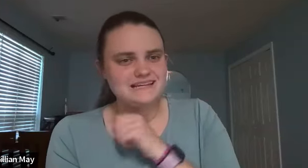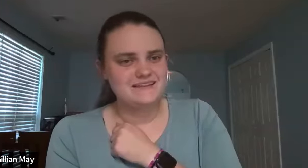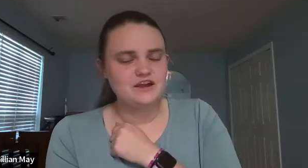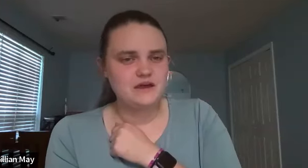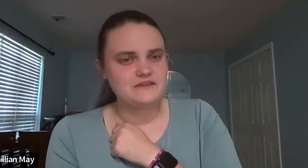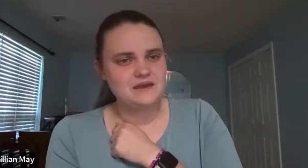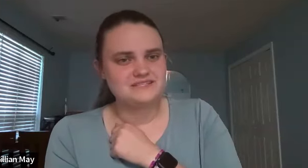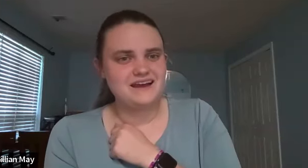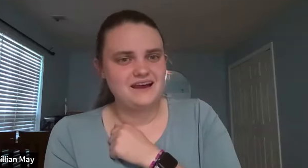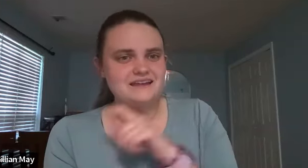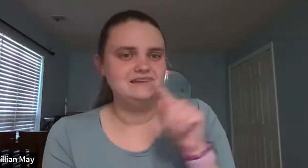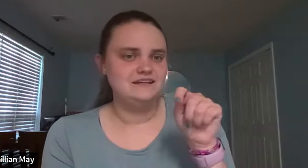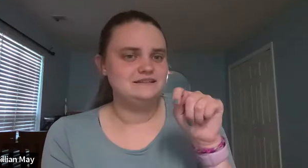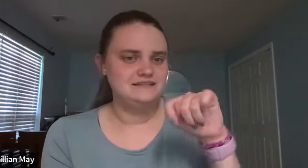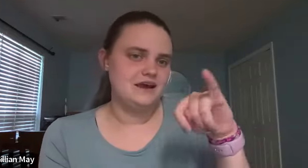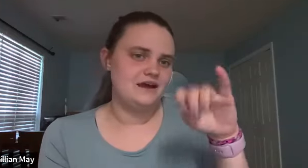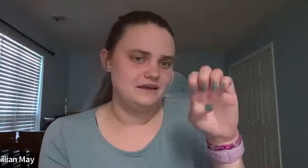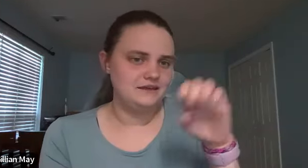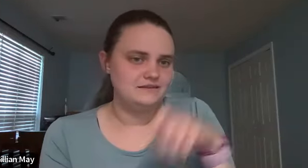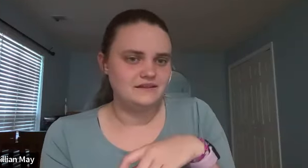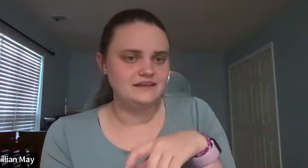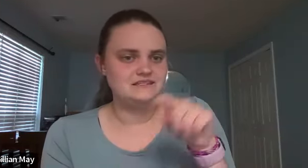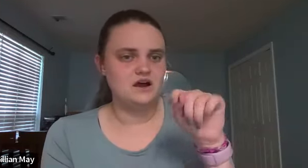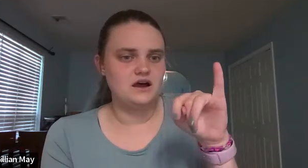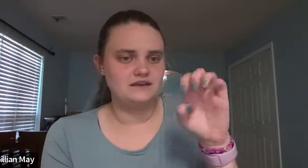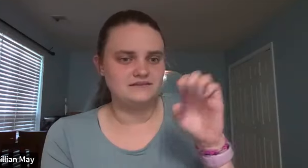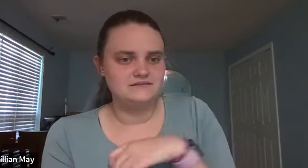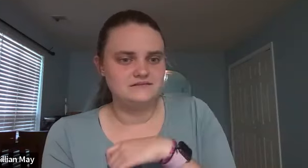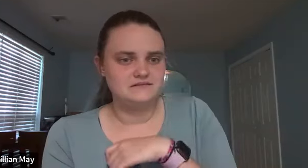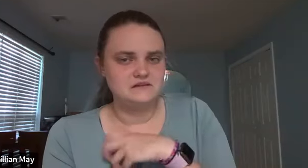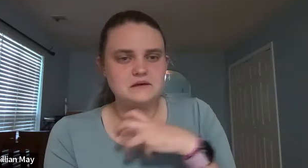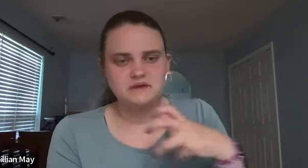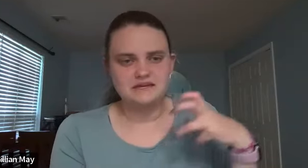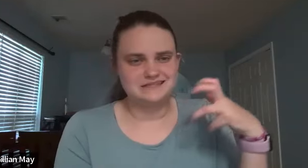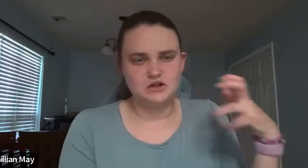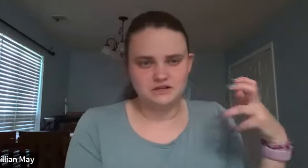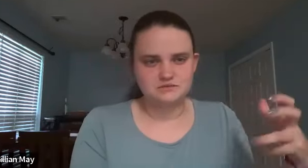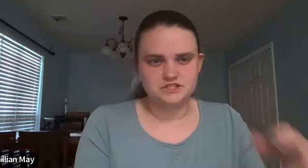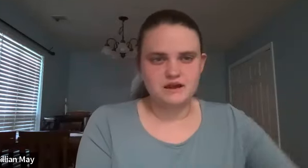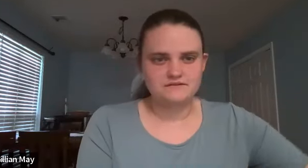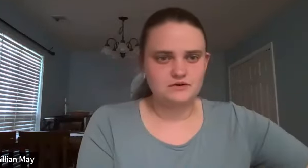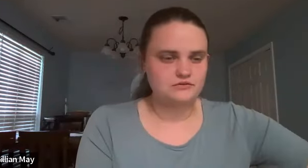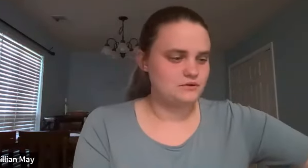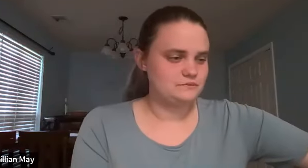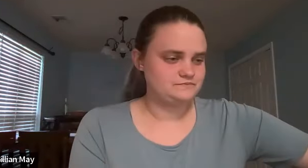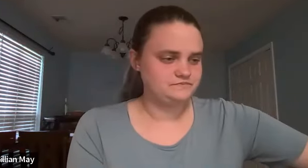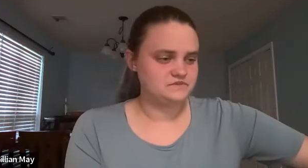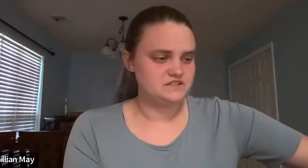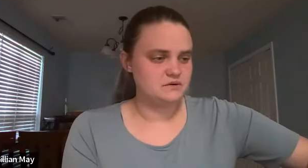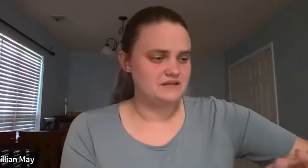say like, oh yeah, the game was tied, TIE, like it's not the biggest, longest word you have to go through. So